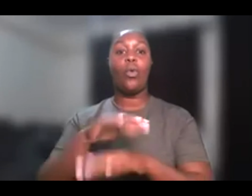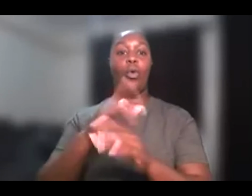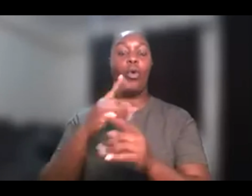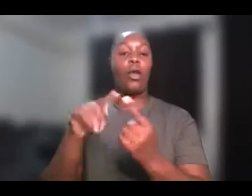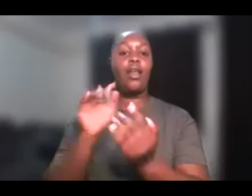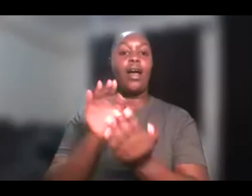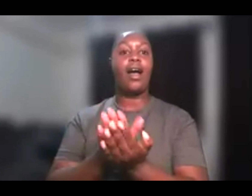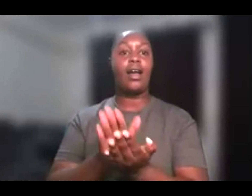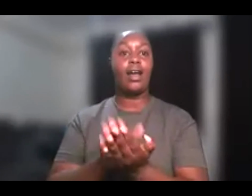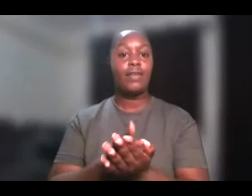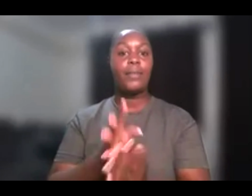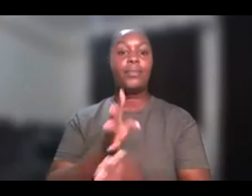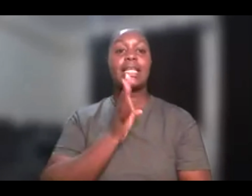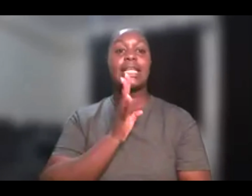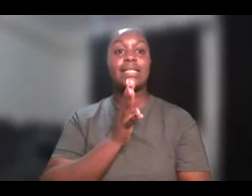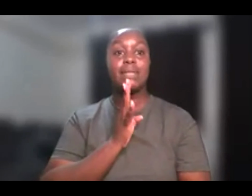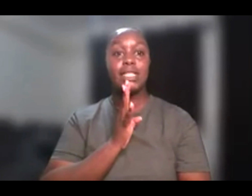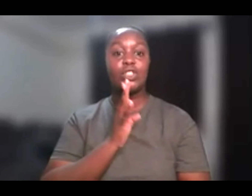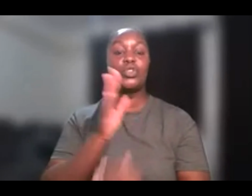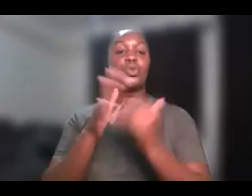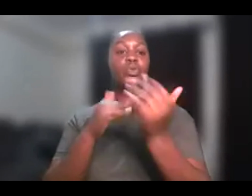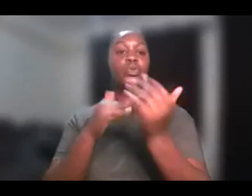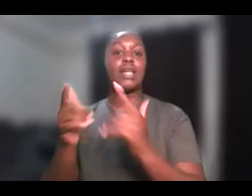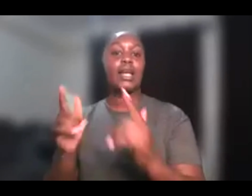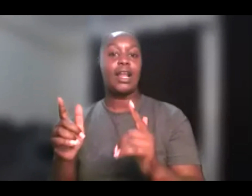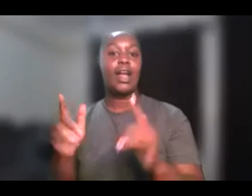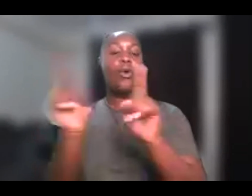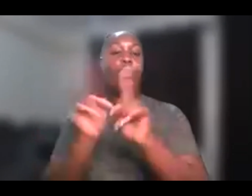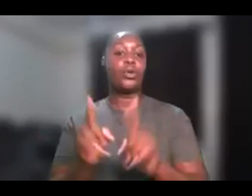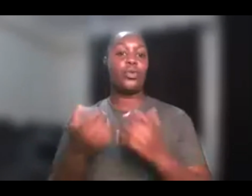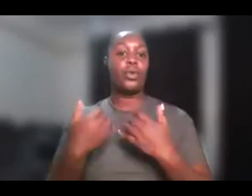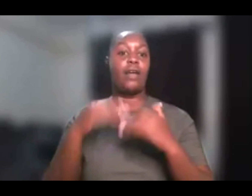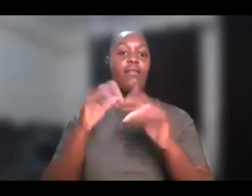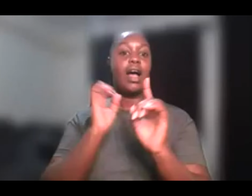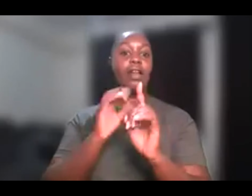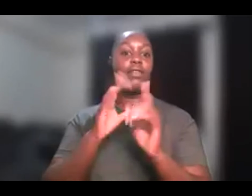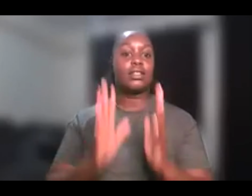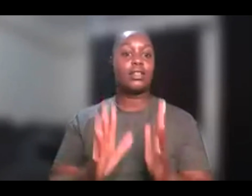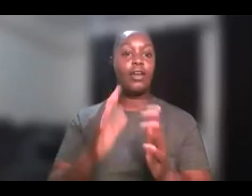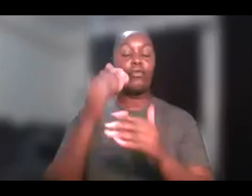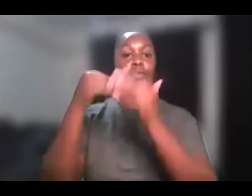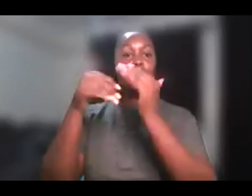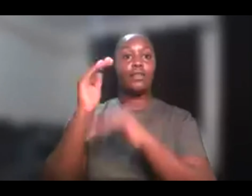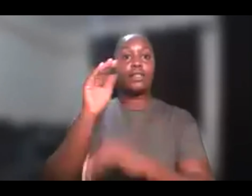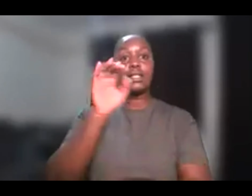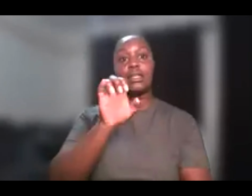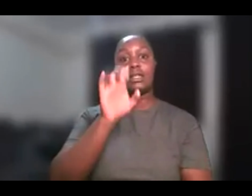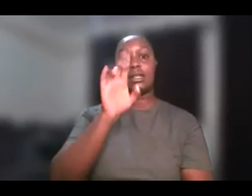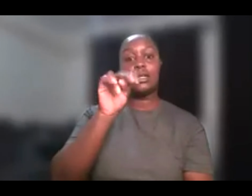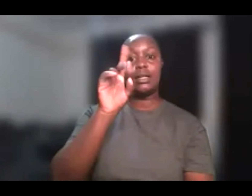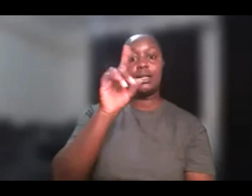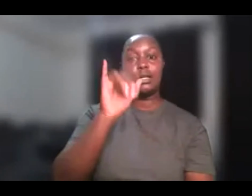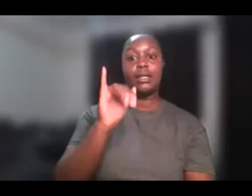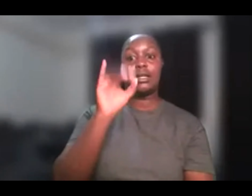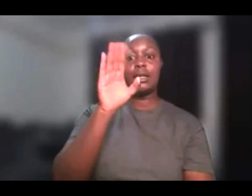bidirectional communication. We also have advisors from University of Edinburgh, Professor Simon King, Professor Benny's Wall,